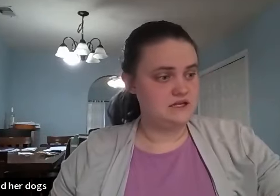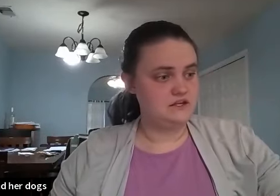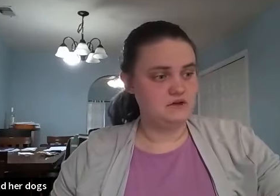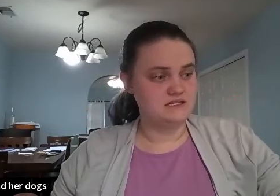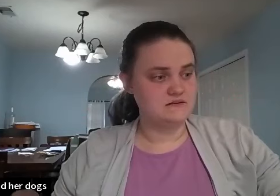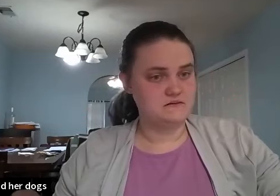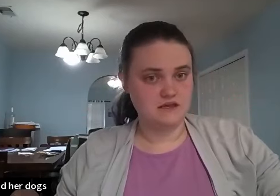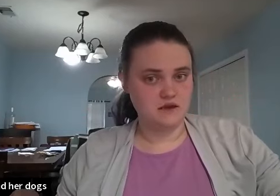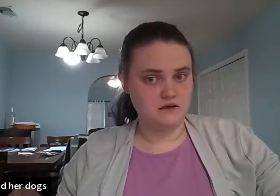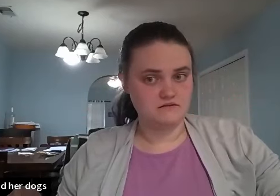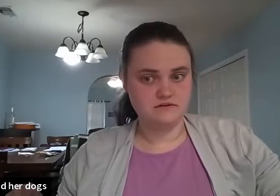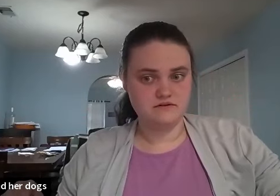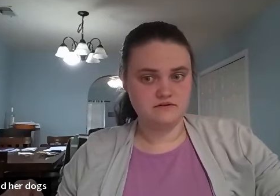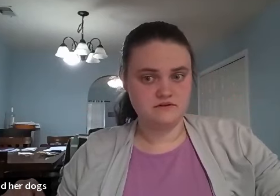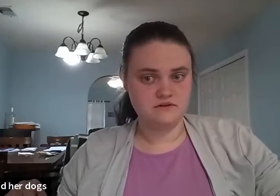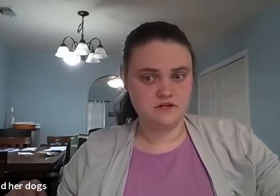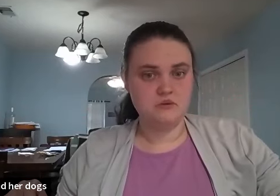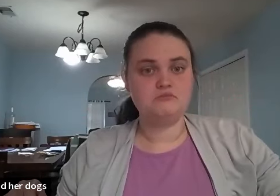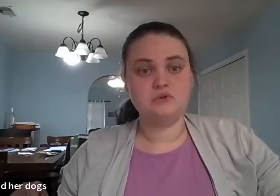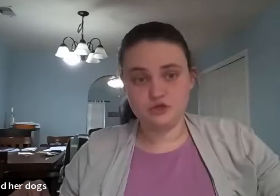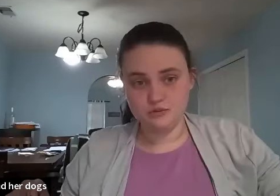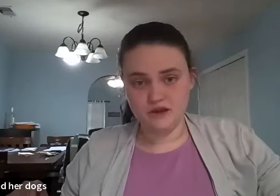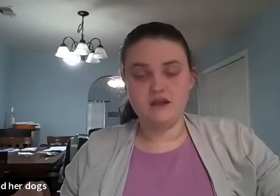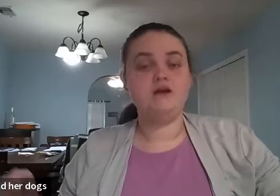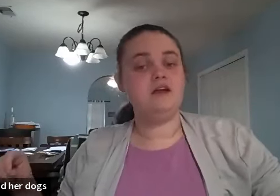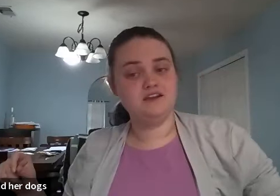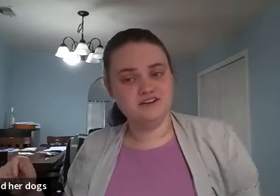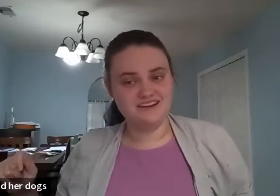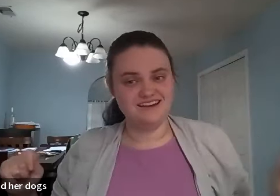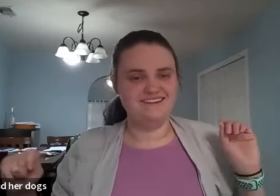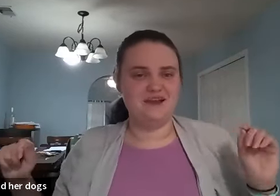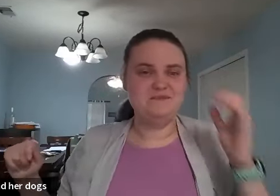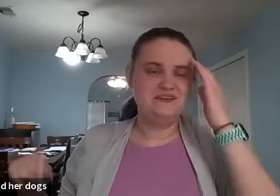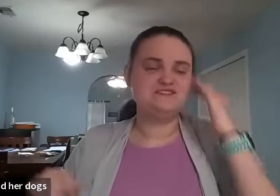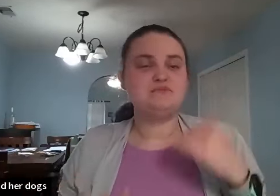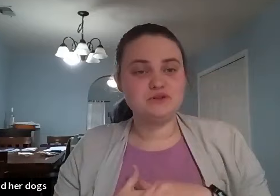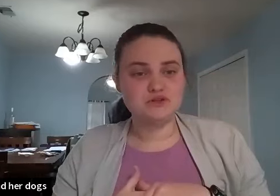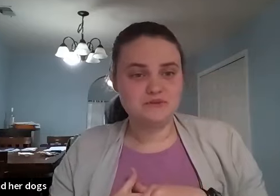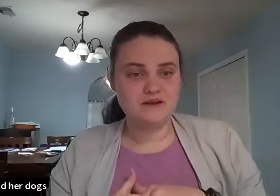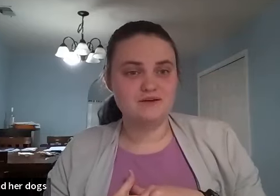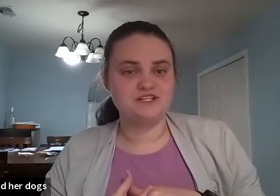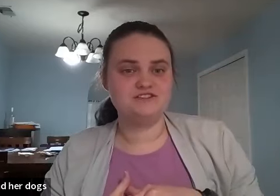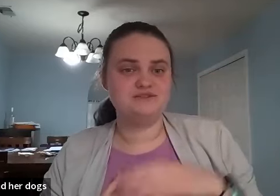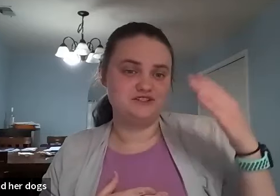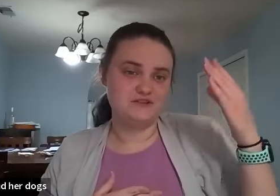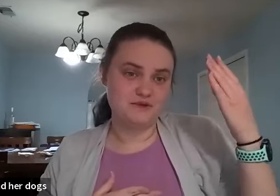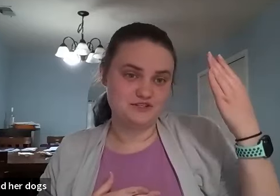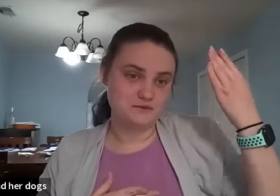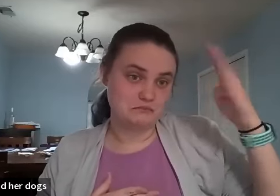that you guys can think of? Blueberry, okay, good. Okay, so blueberry, what you do is you do the motion for